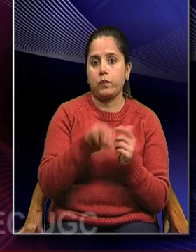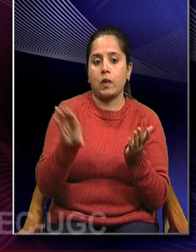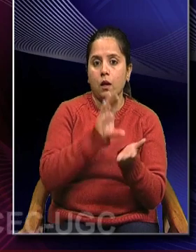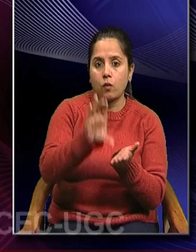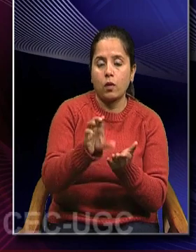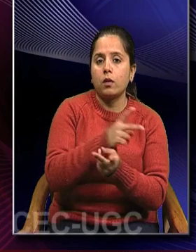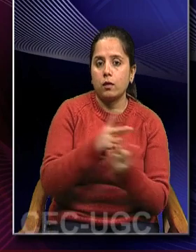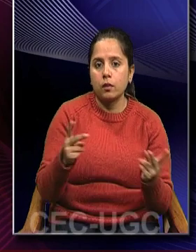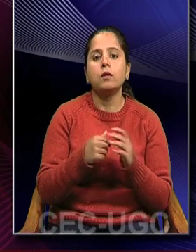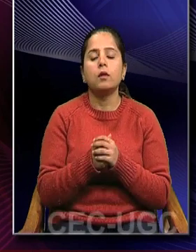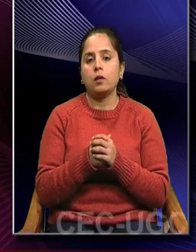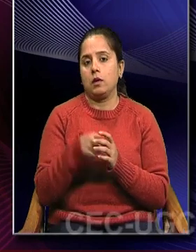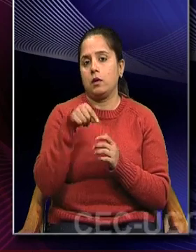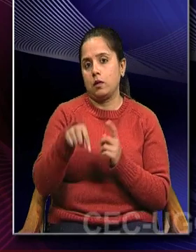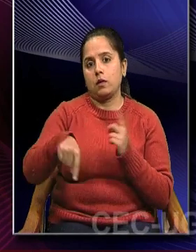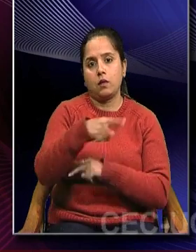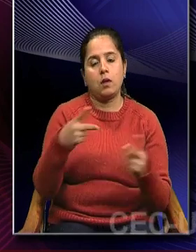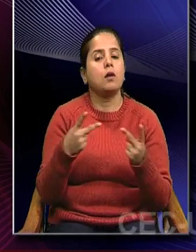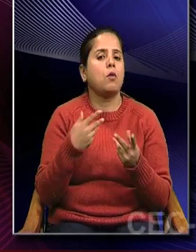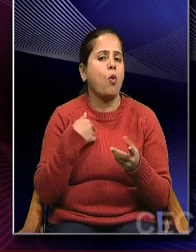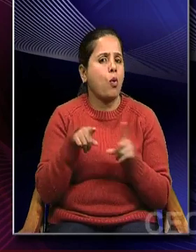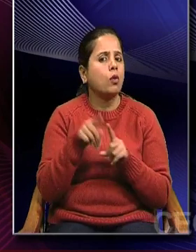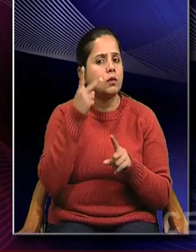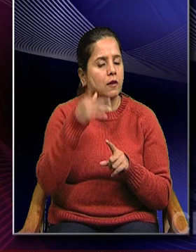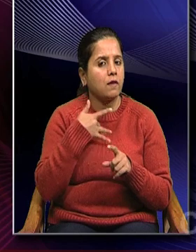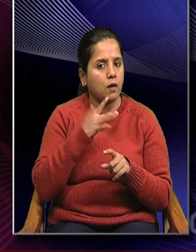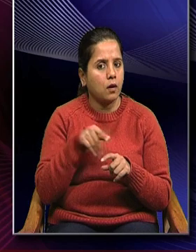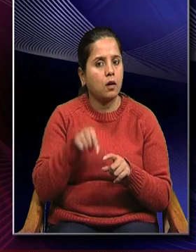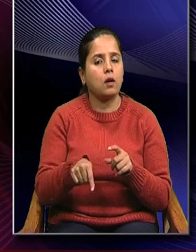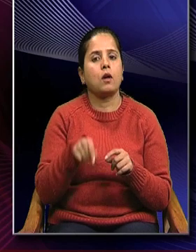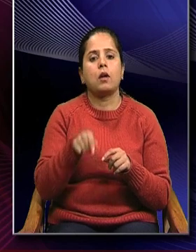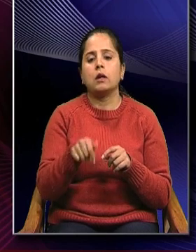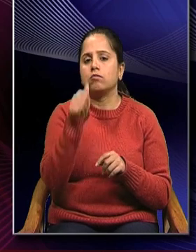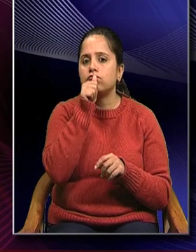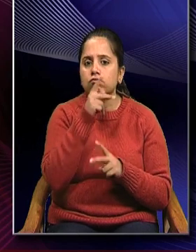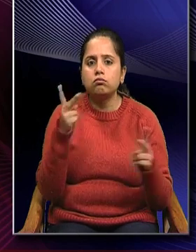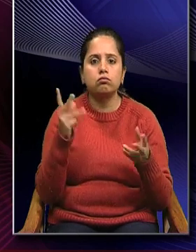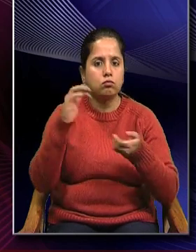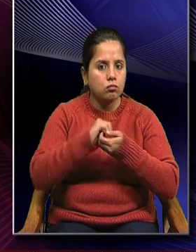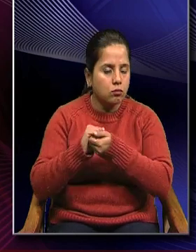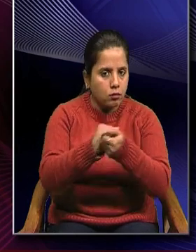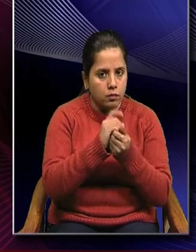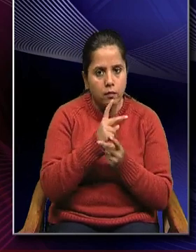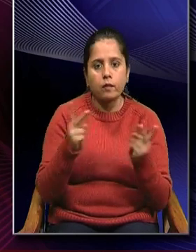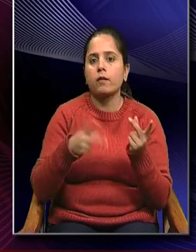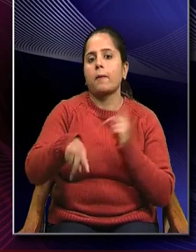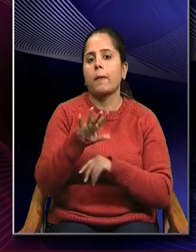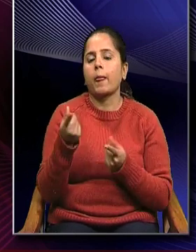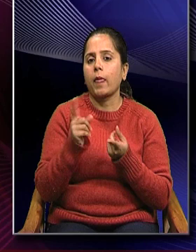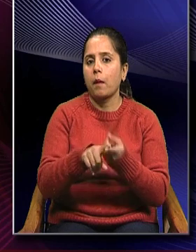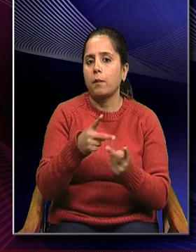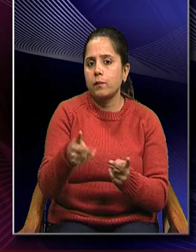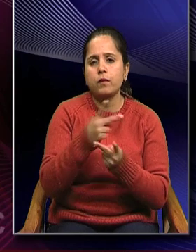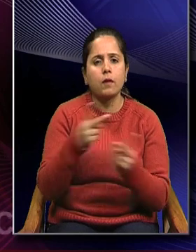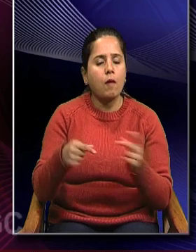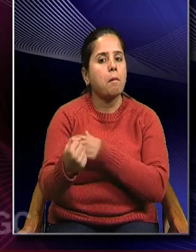investments. So, there we also see in the framework of the secret alliances which were happening between